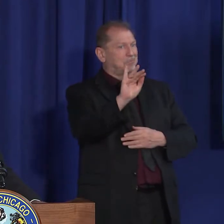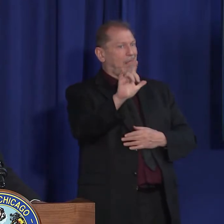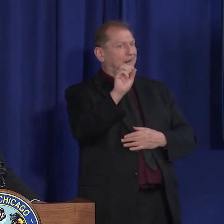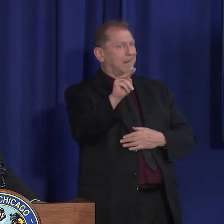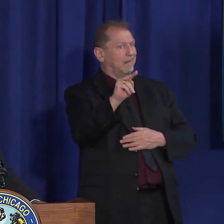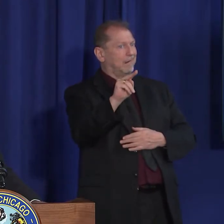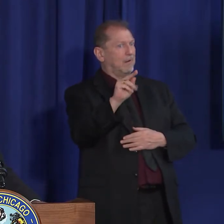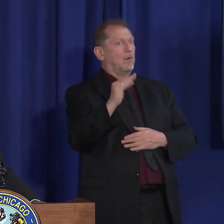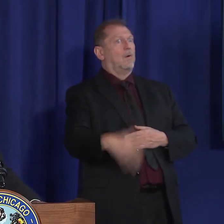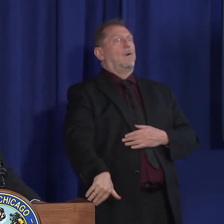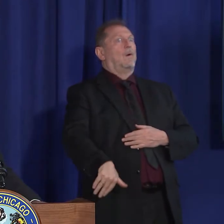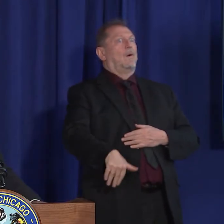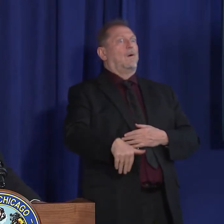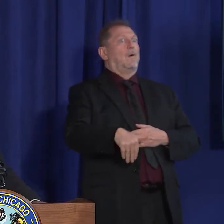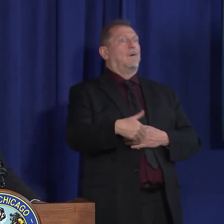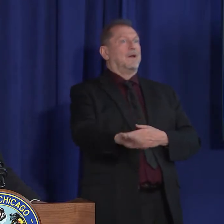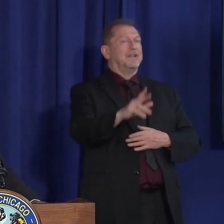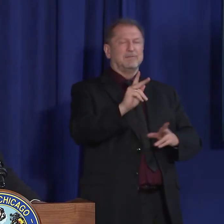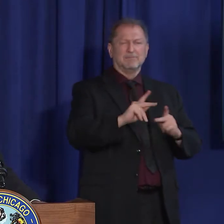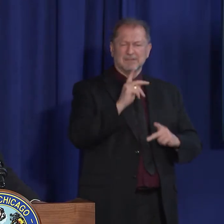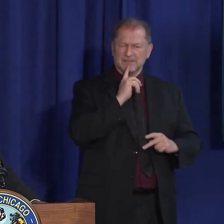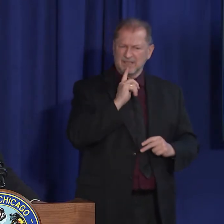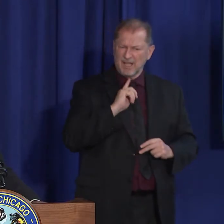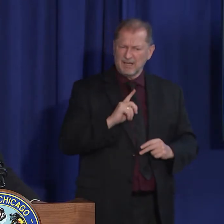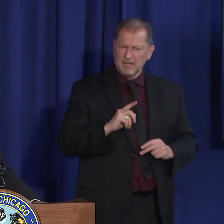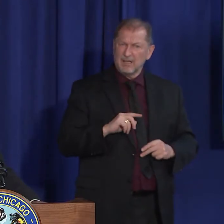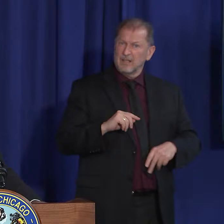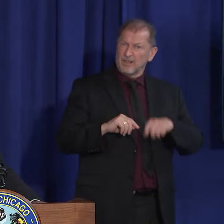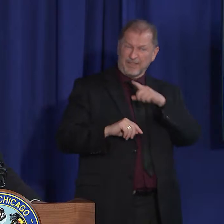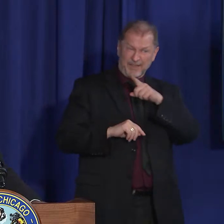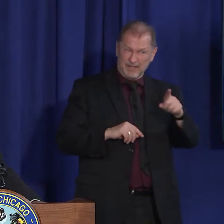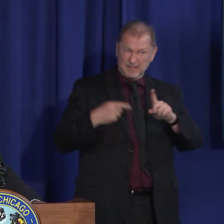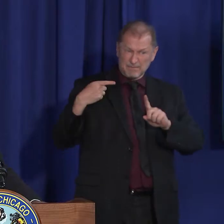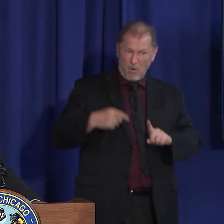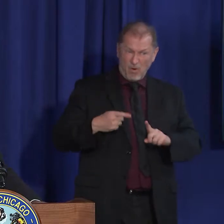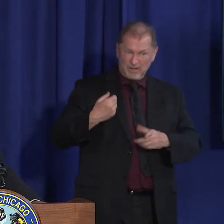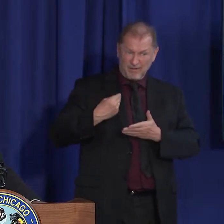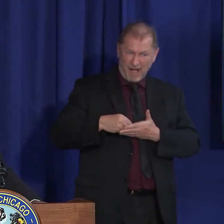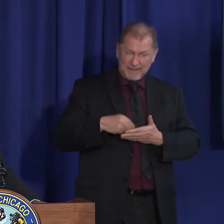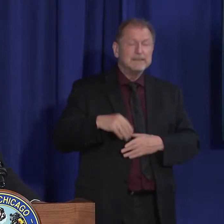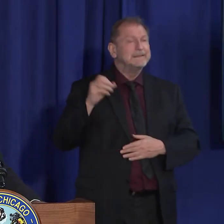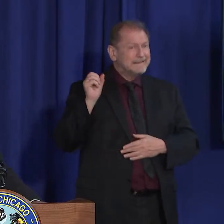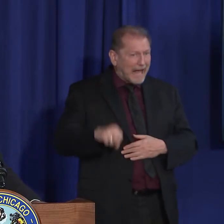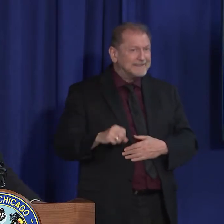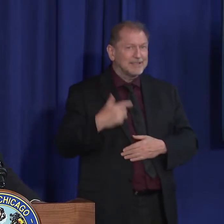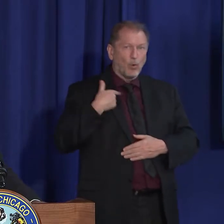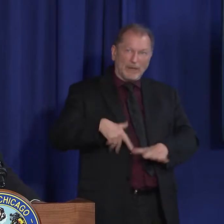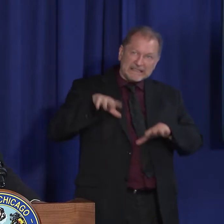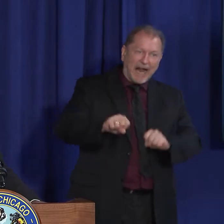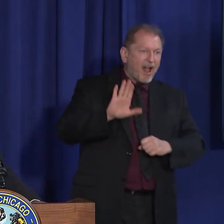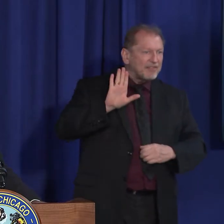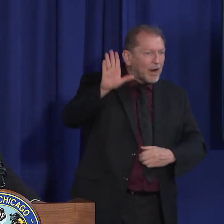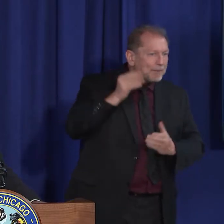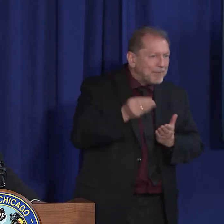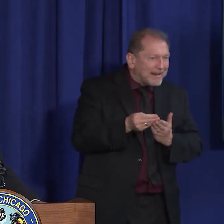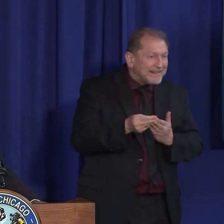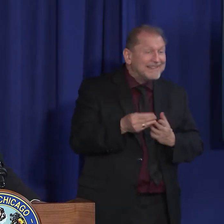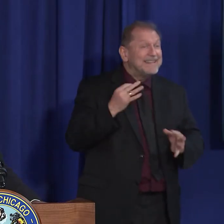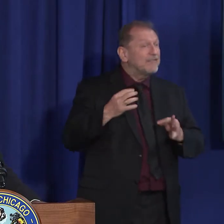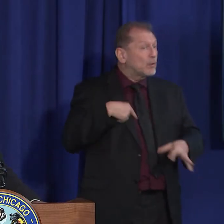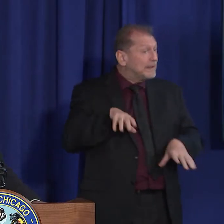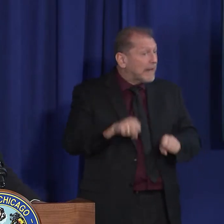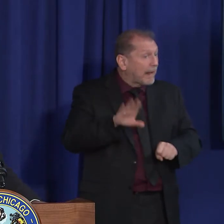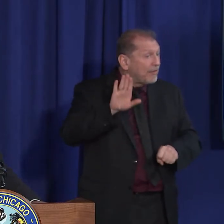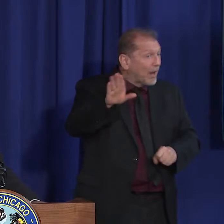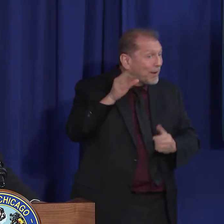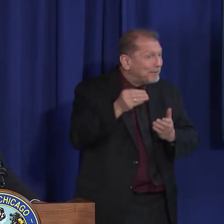So anybody who says there's not a profit motive, anyone who says that we shouldn't go after and undermine that